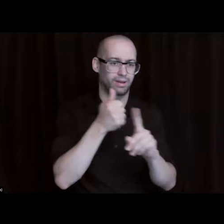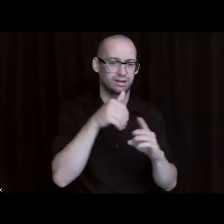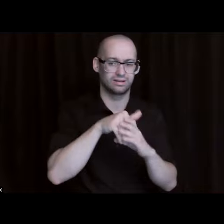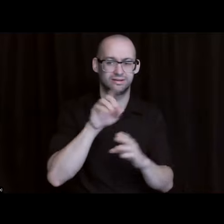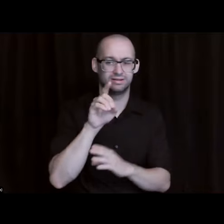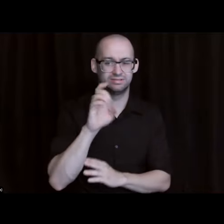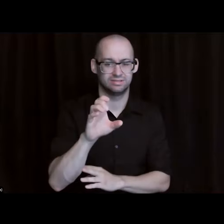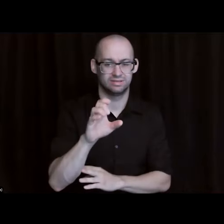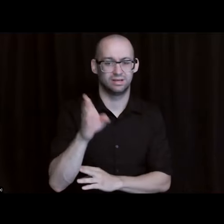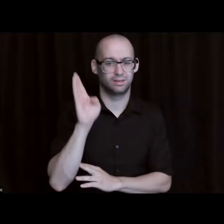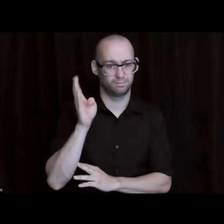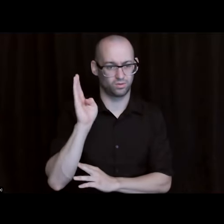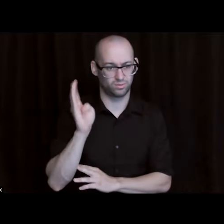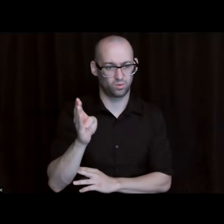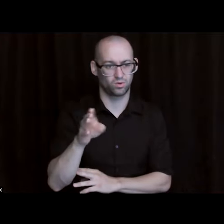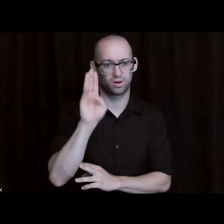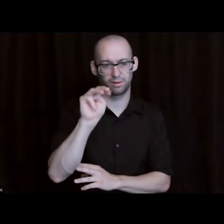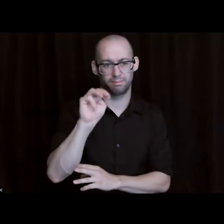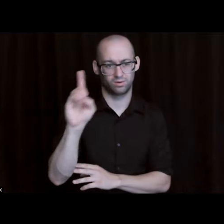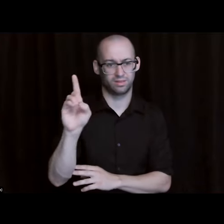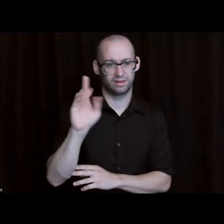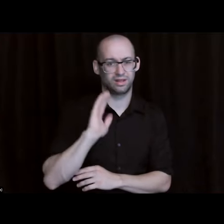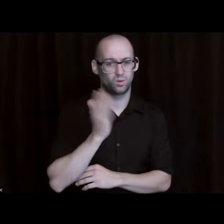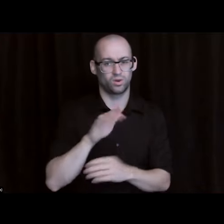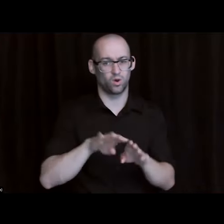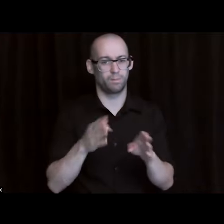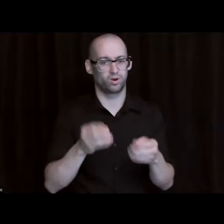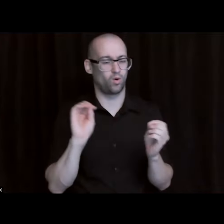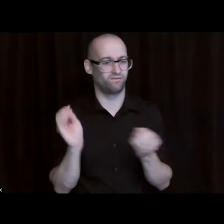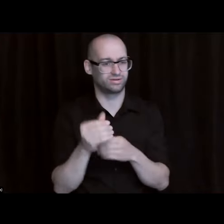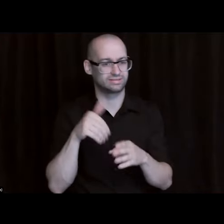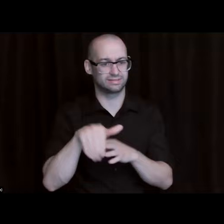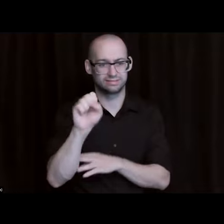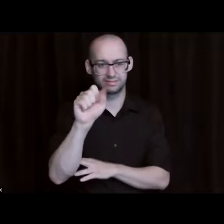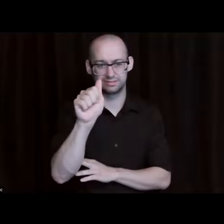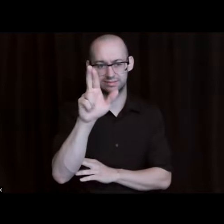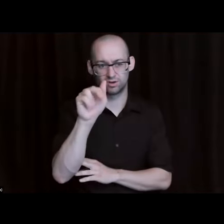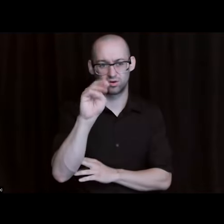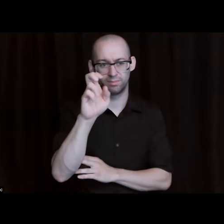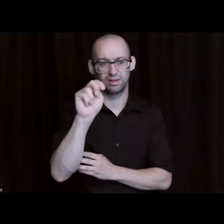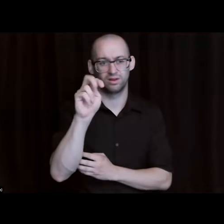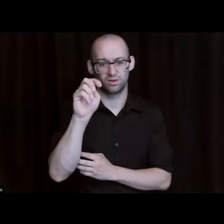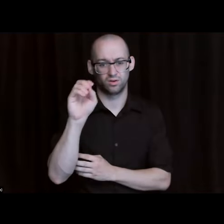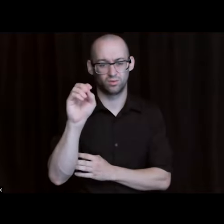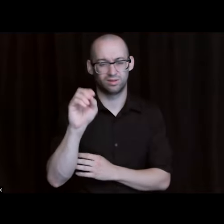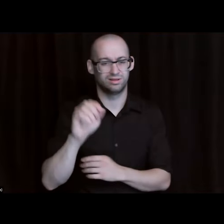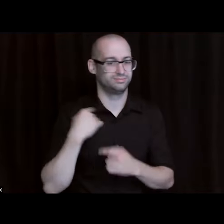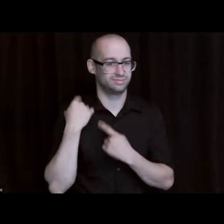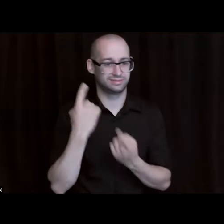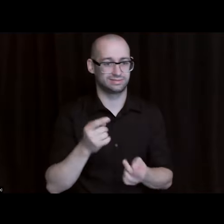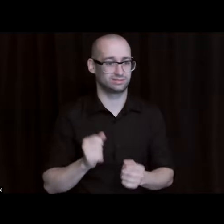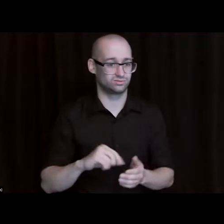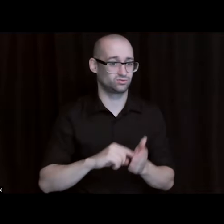Baltimore, Maryland. We actually opened the office here in Sacramento and also in Miami. Since its launch, the program has